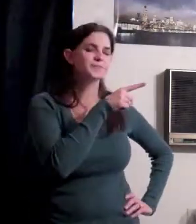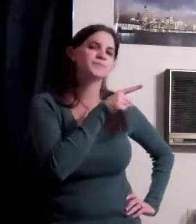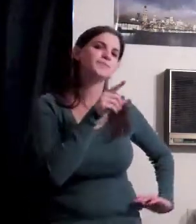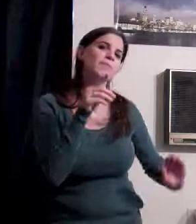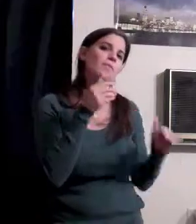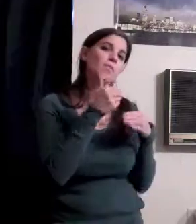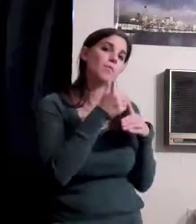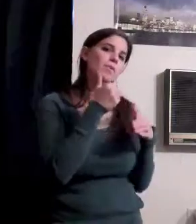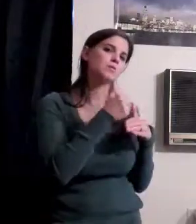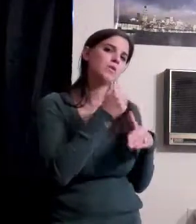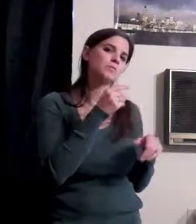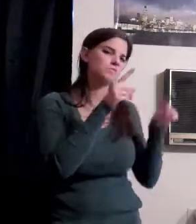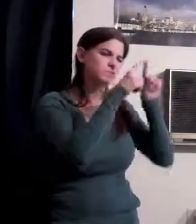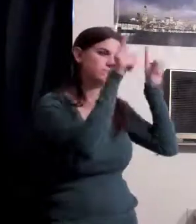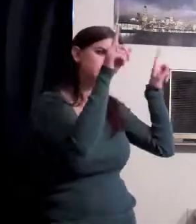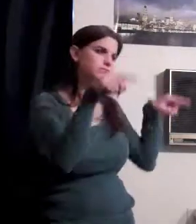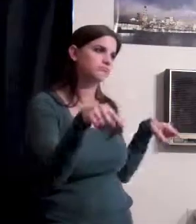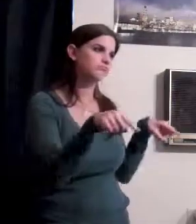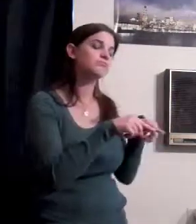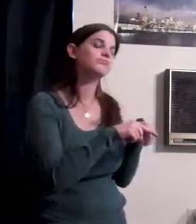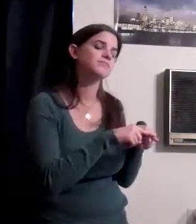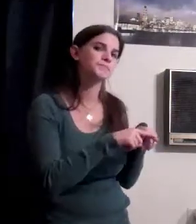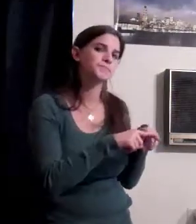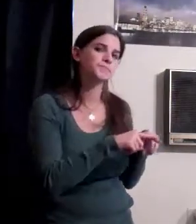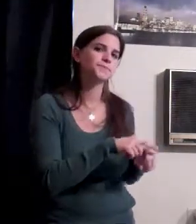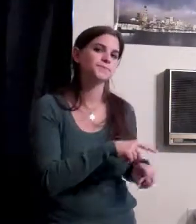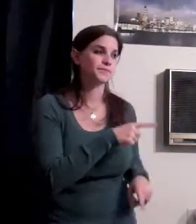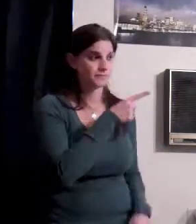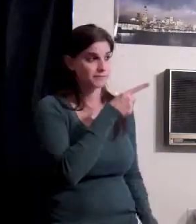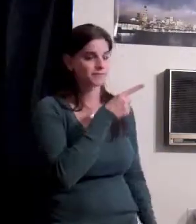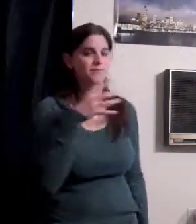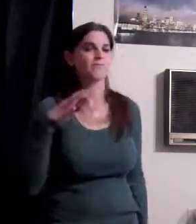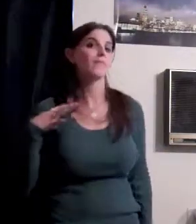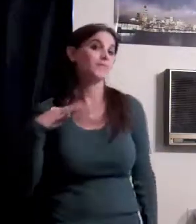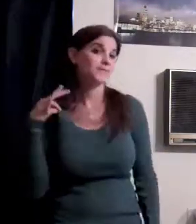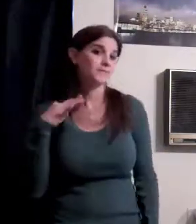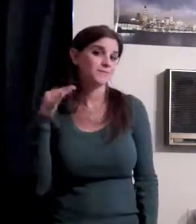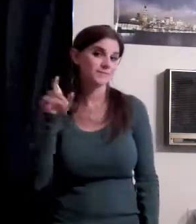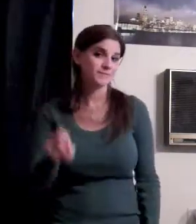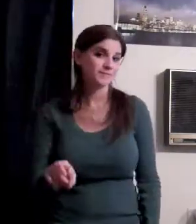the hospital's tiny gift shop, there was a sign that said, volunteers needed.